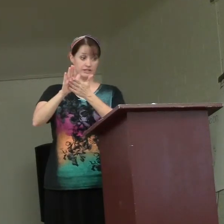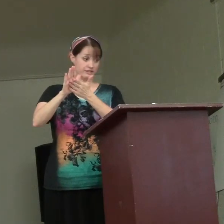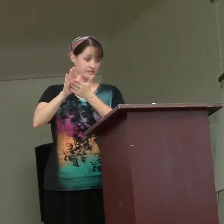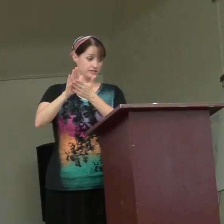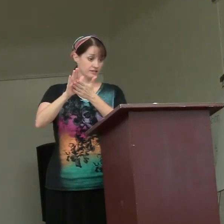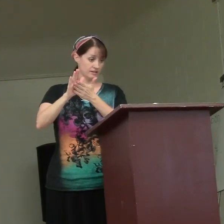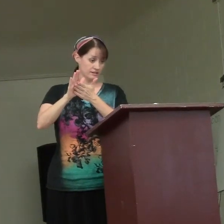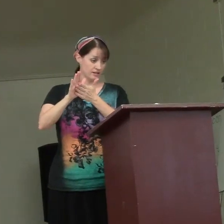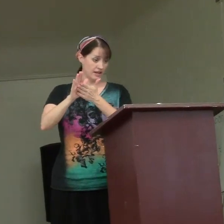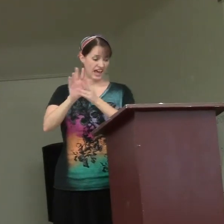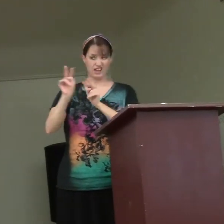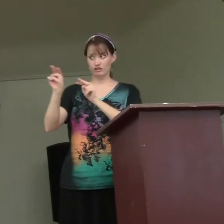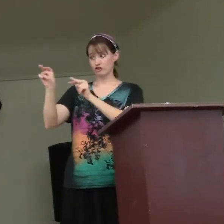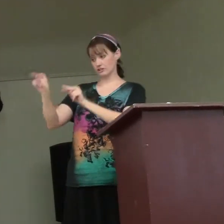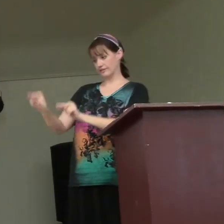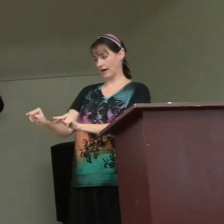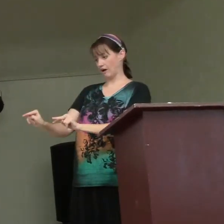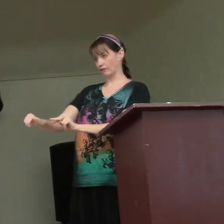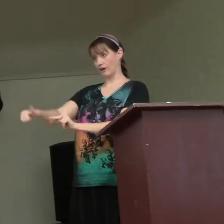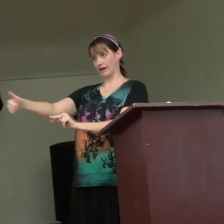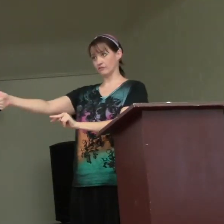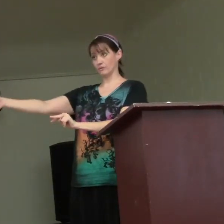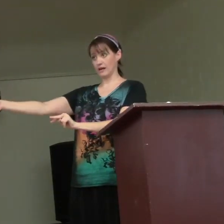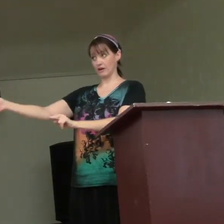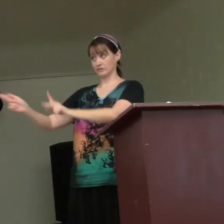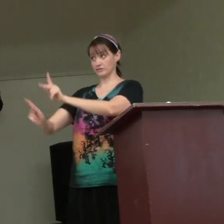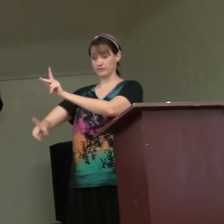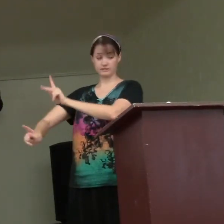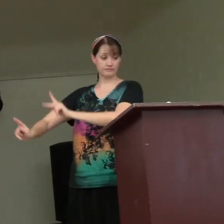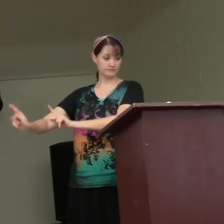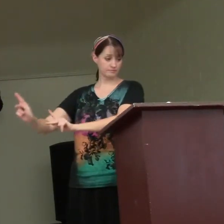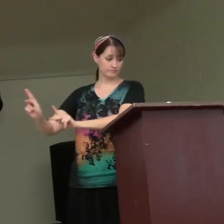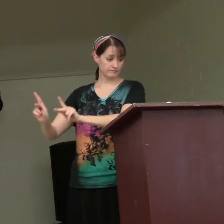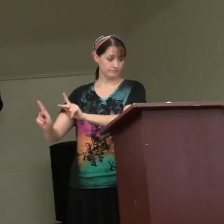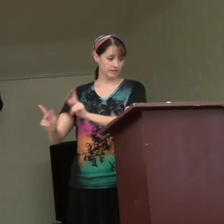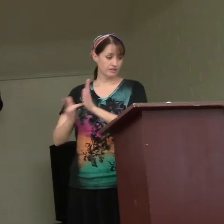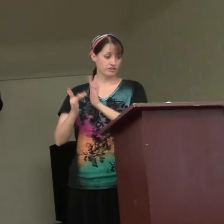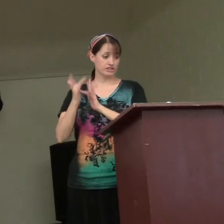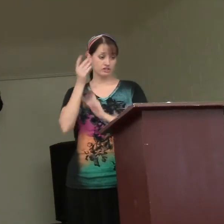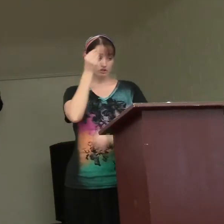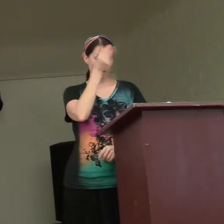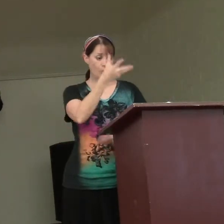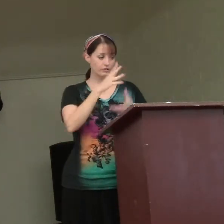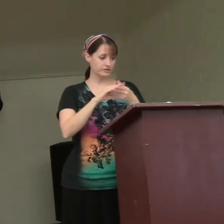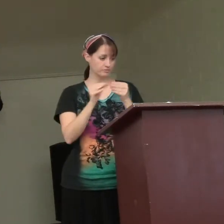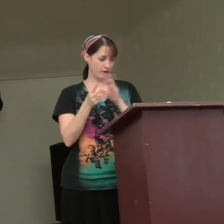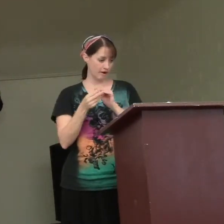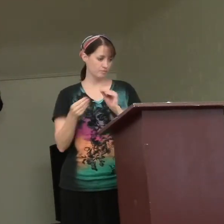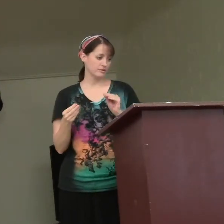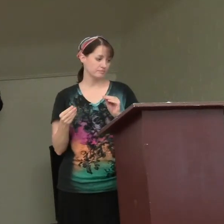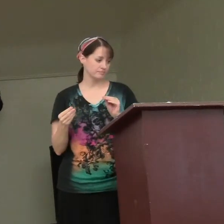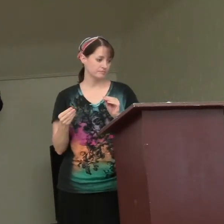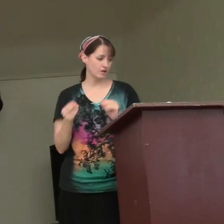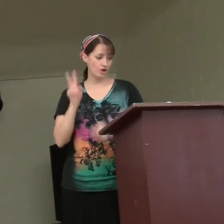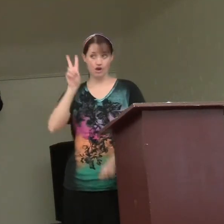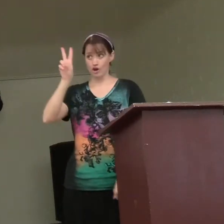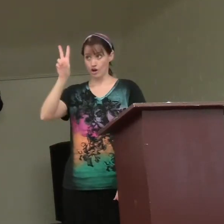righteousness and look down on everyone else, Jesus told this parable.